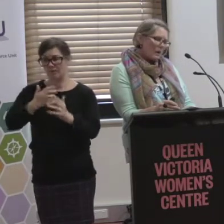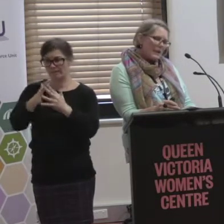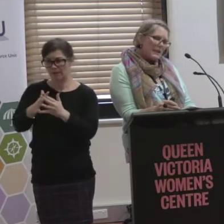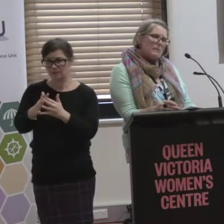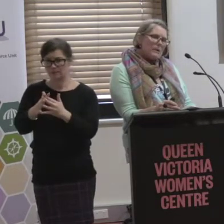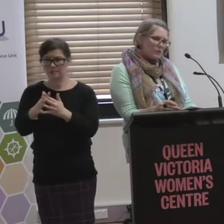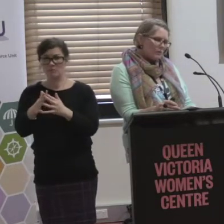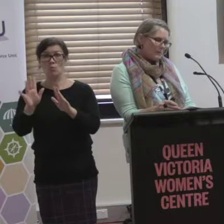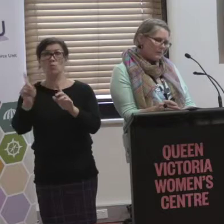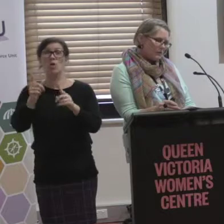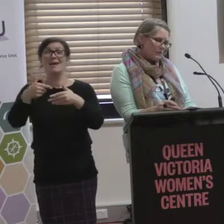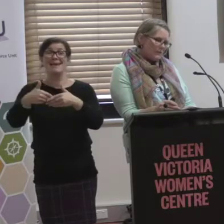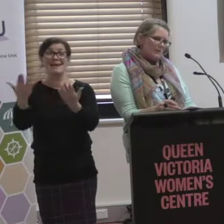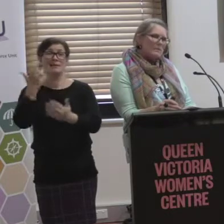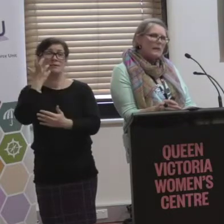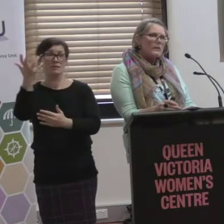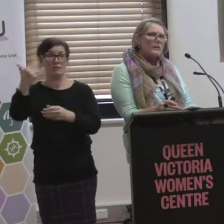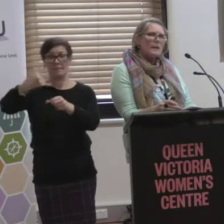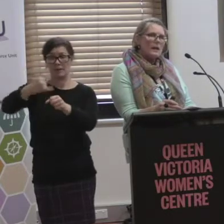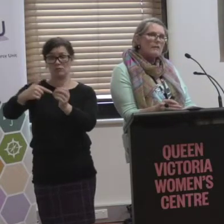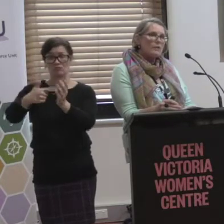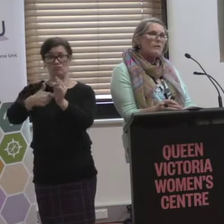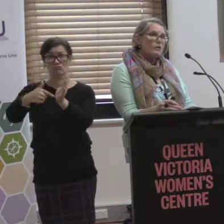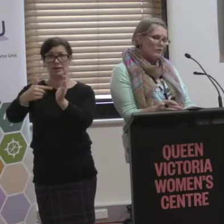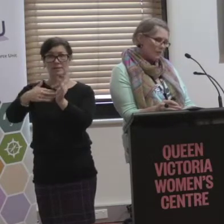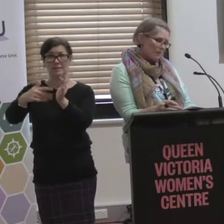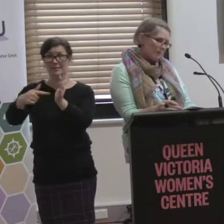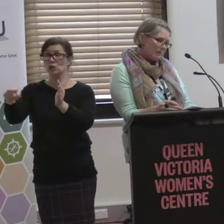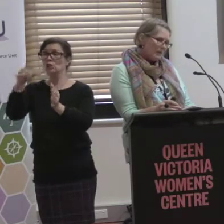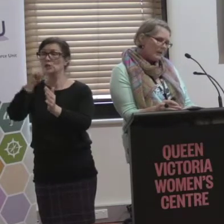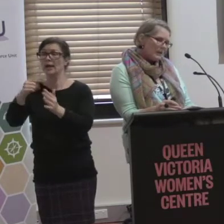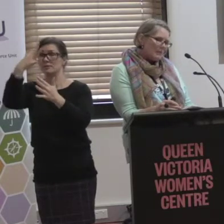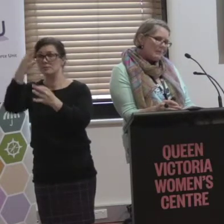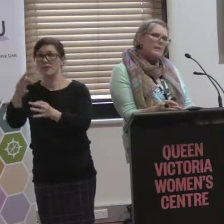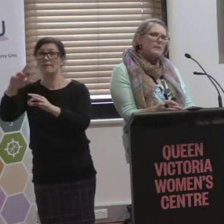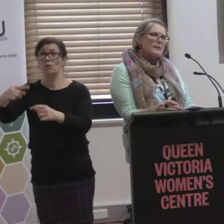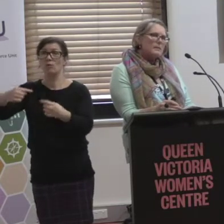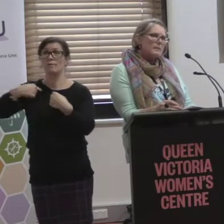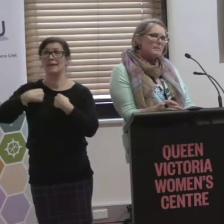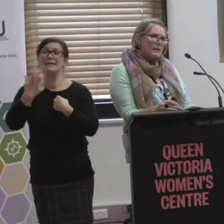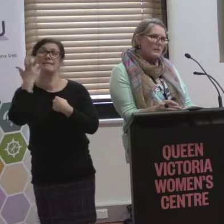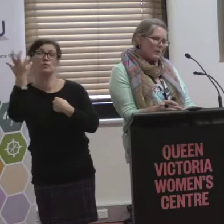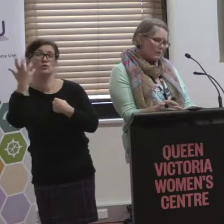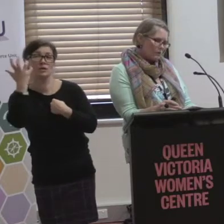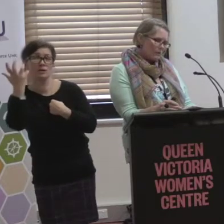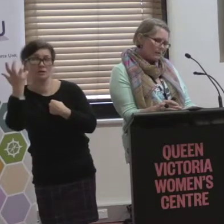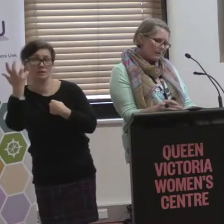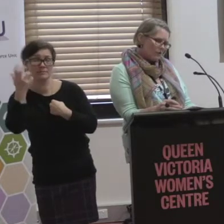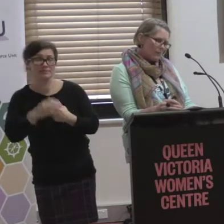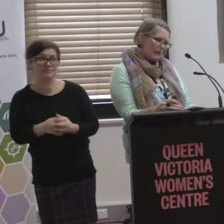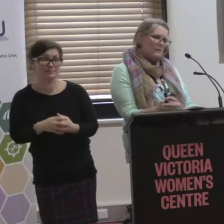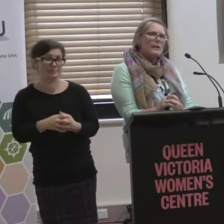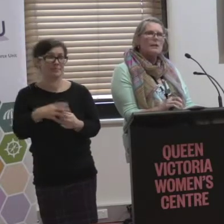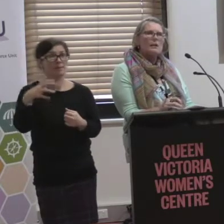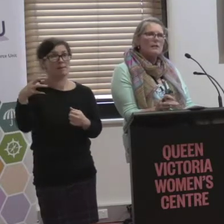would like any medical treatment decisions to be made on their behalf at a future time. It must be considered by their medical treatment